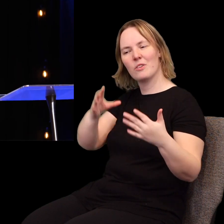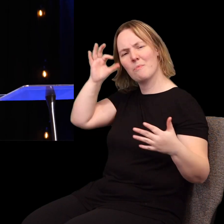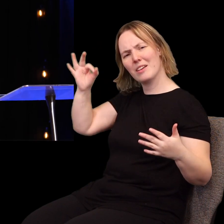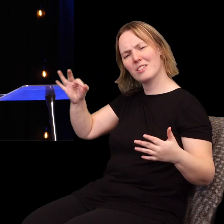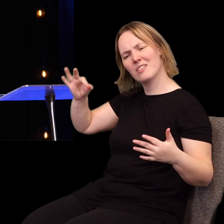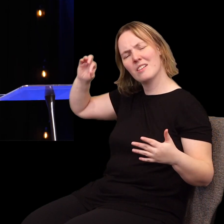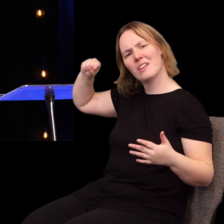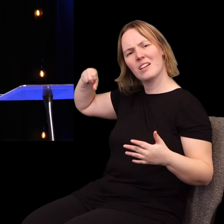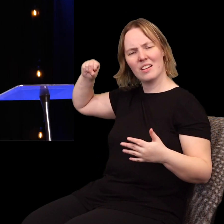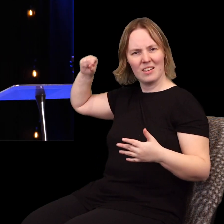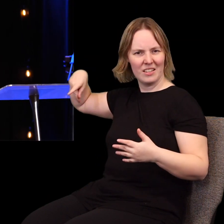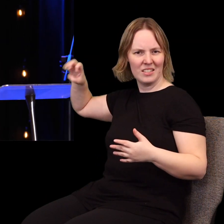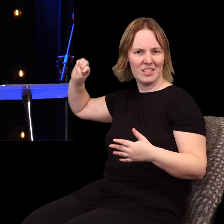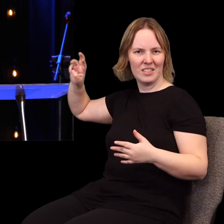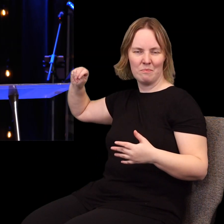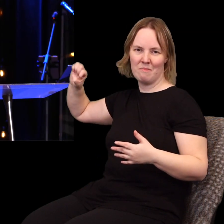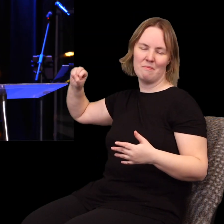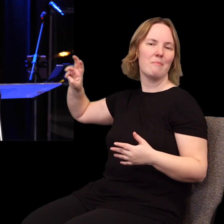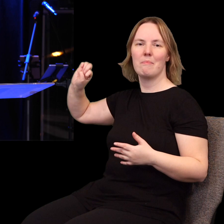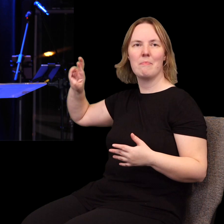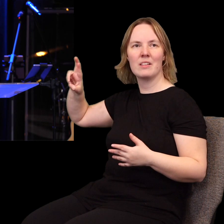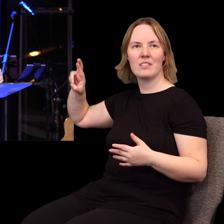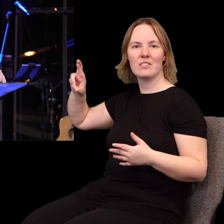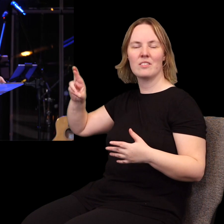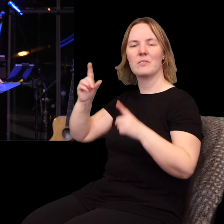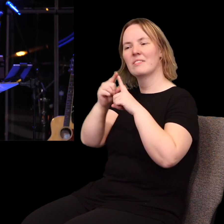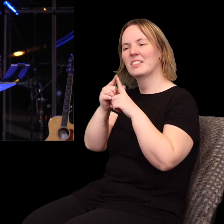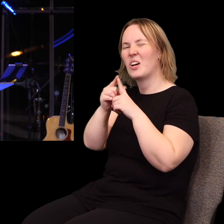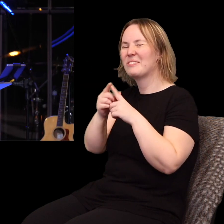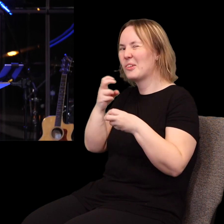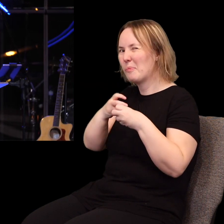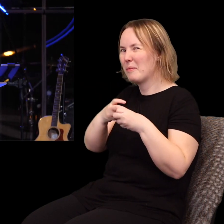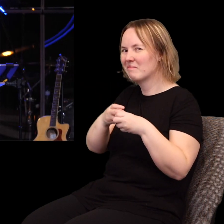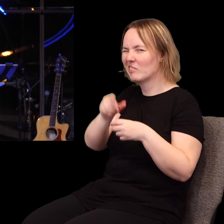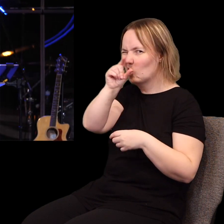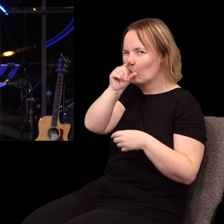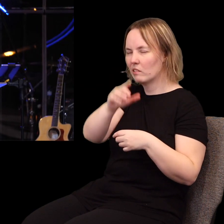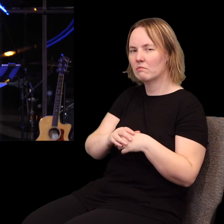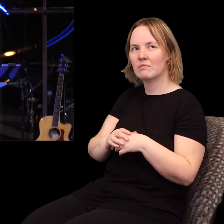little bit this morning. I thought it was a great word. The only problem was it was a little bit too short.